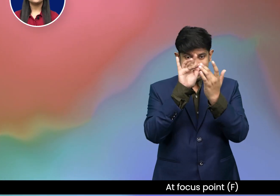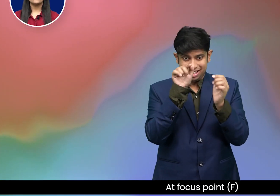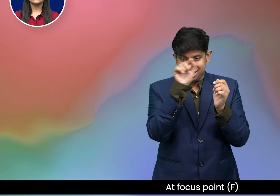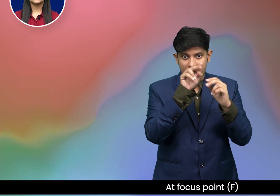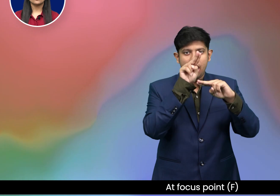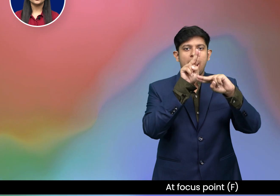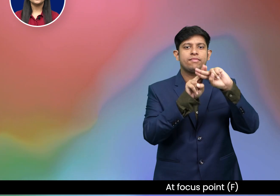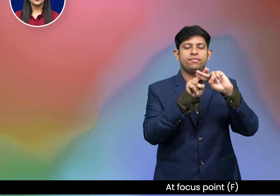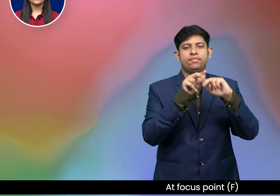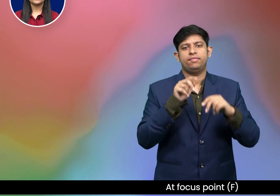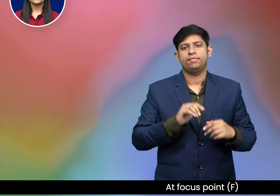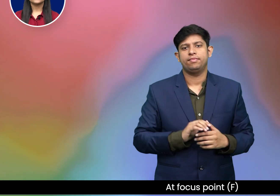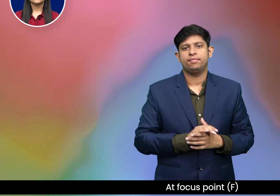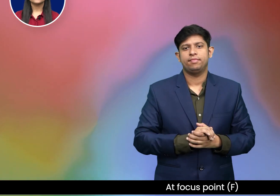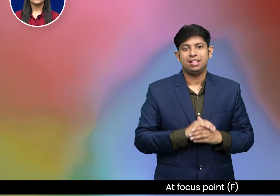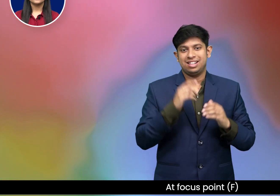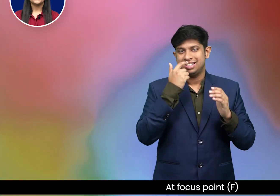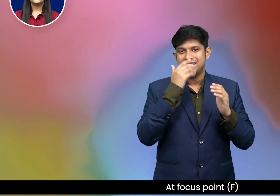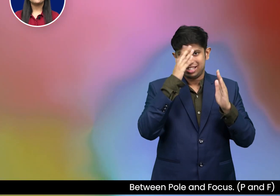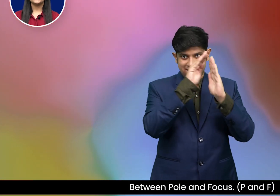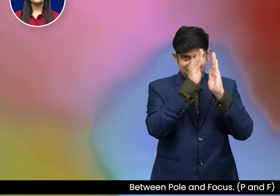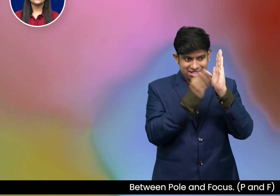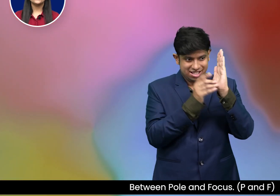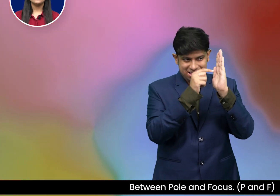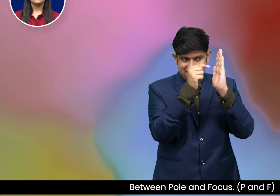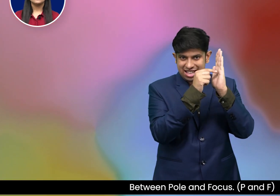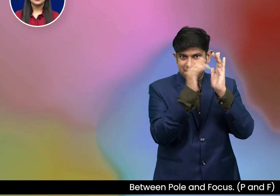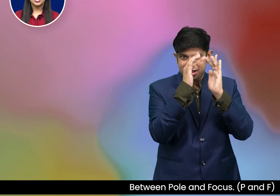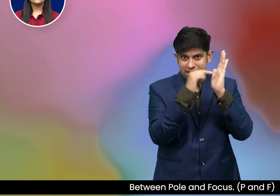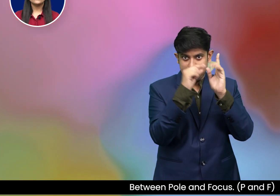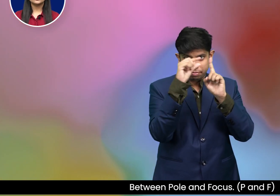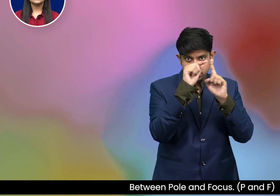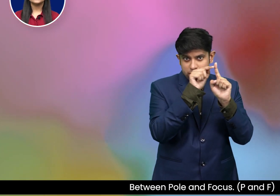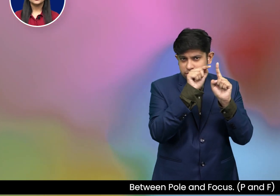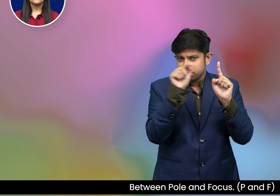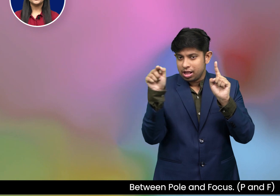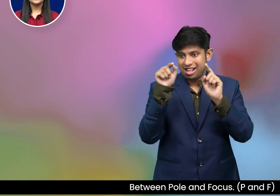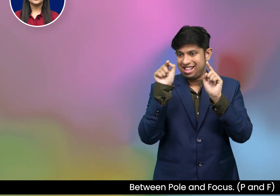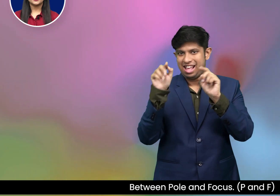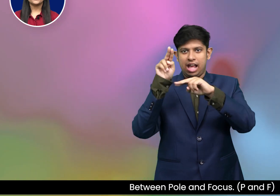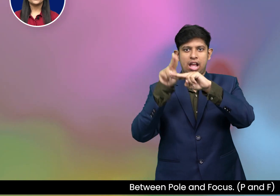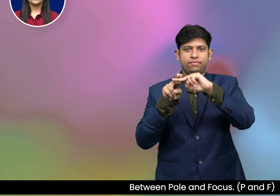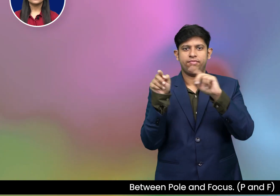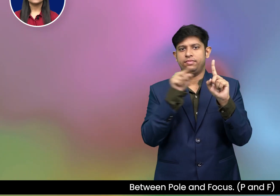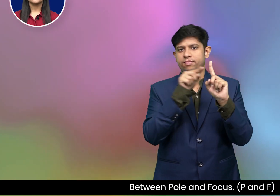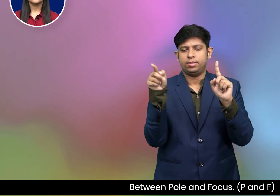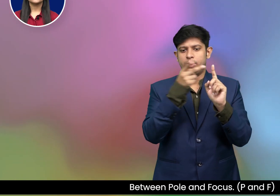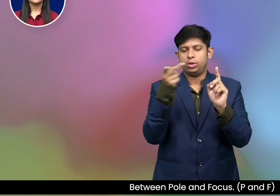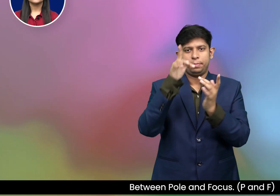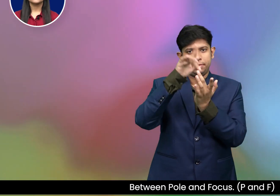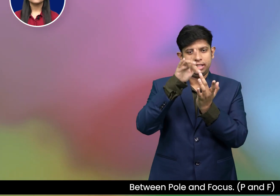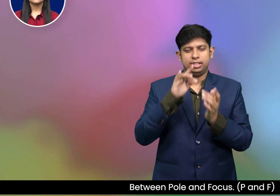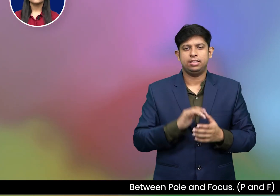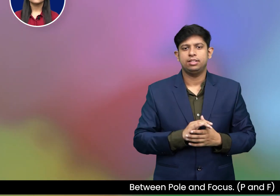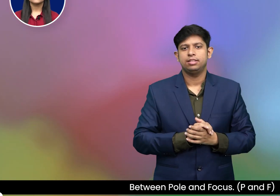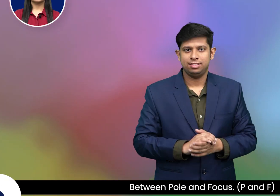at focus point F, between pole and focus P and F.